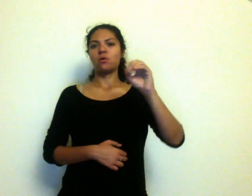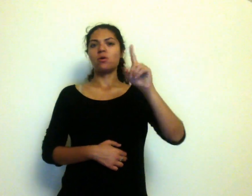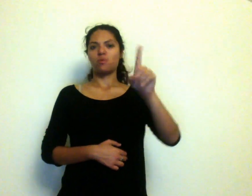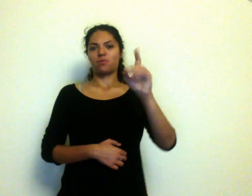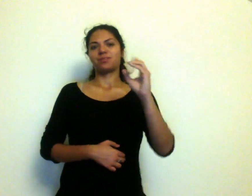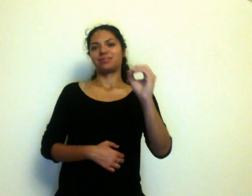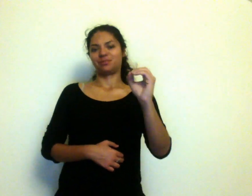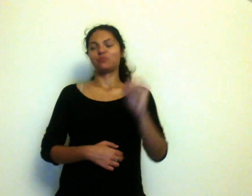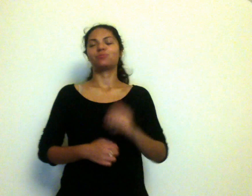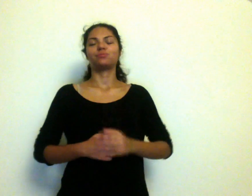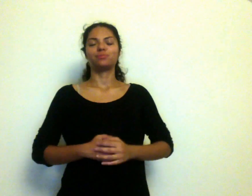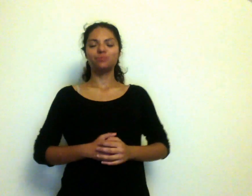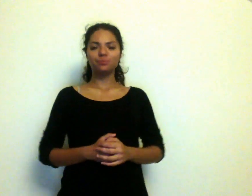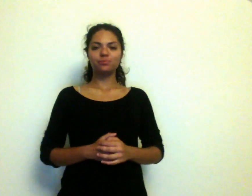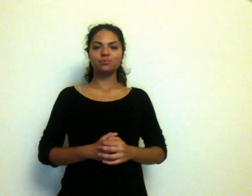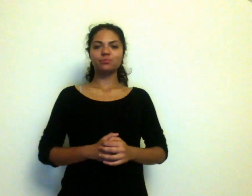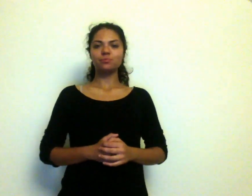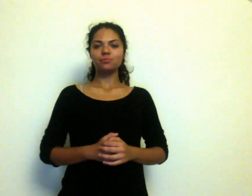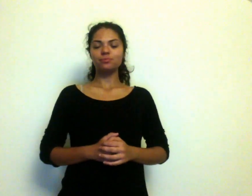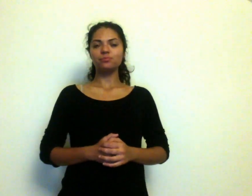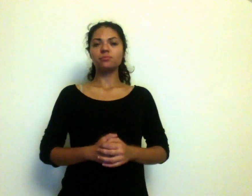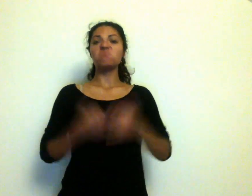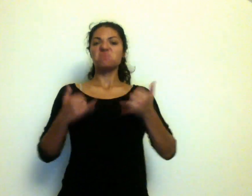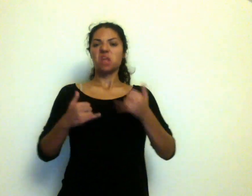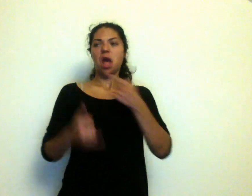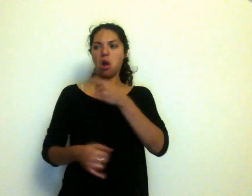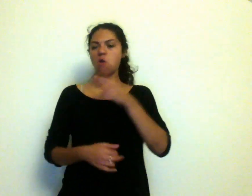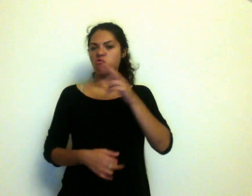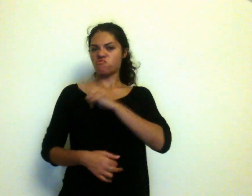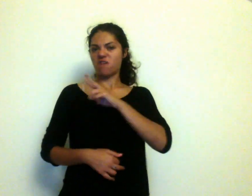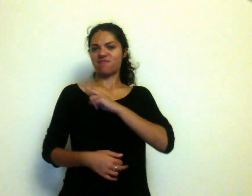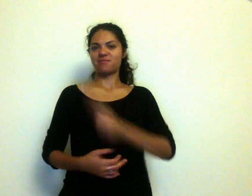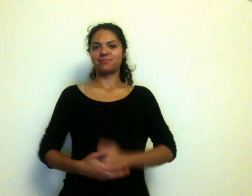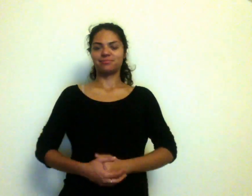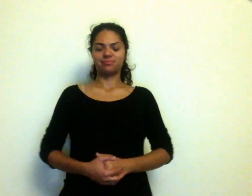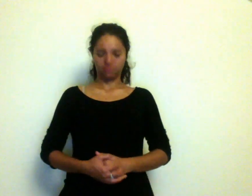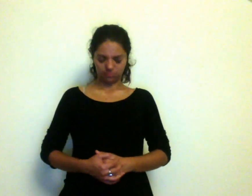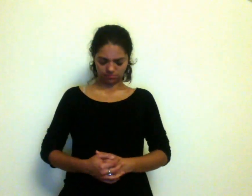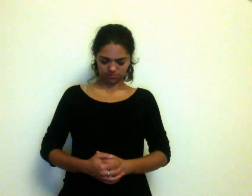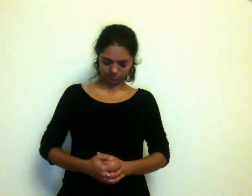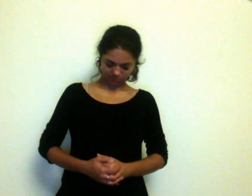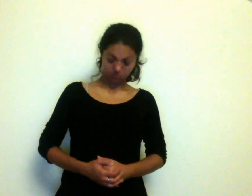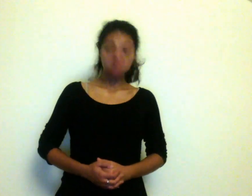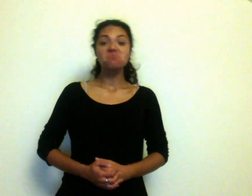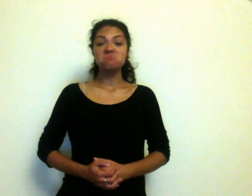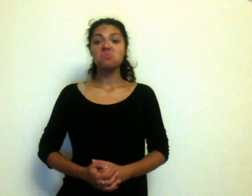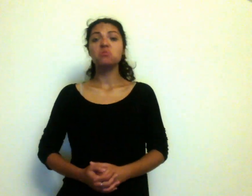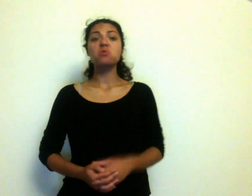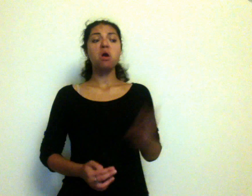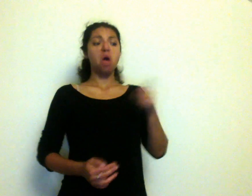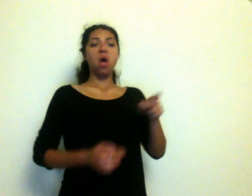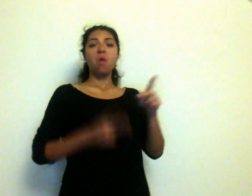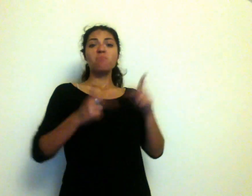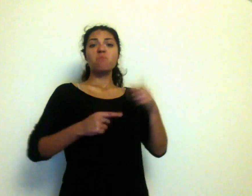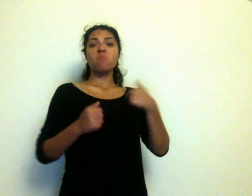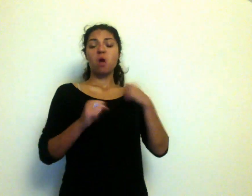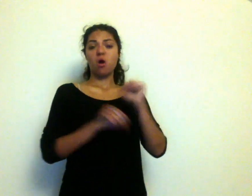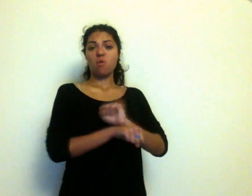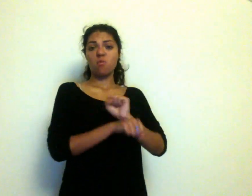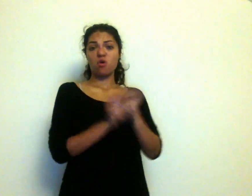30010. Now let's get back to Ravi for a closing thought. In my colleague Sundar's life, nuclear physicist by training,